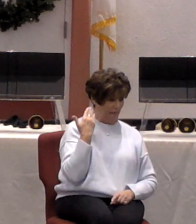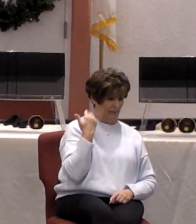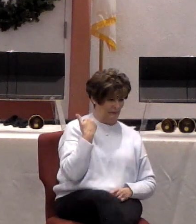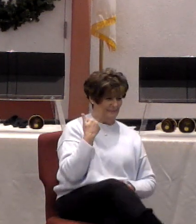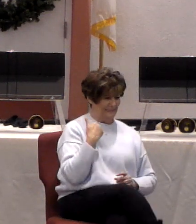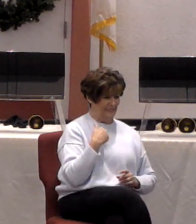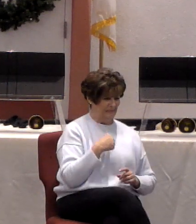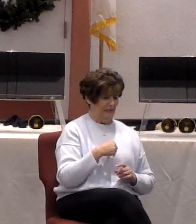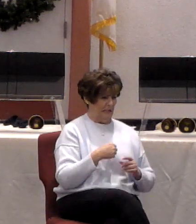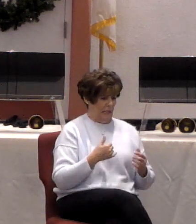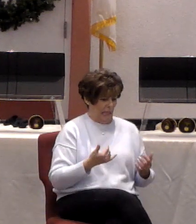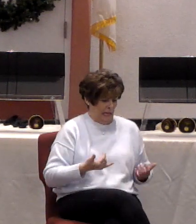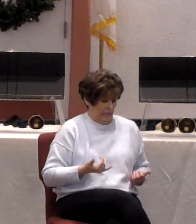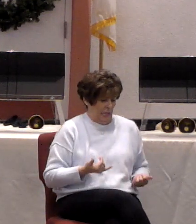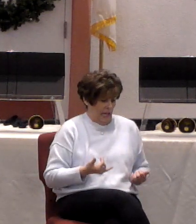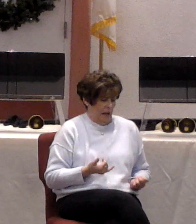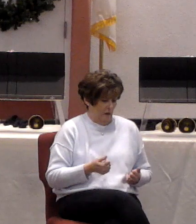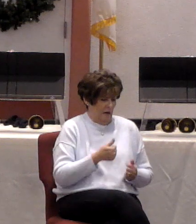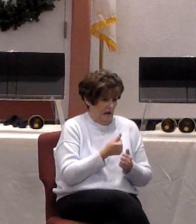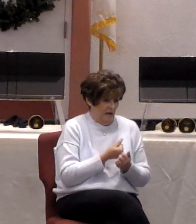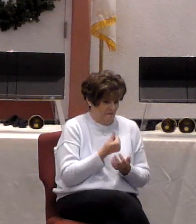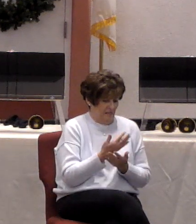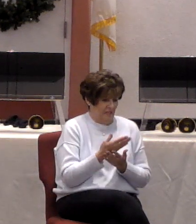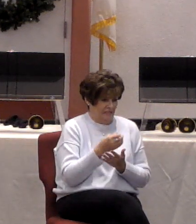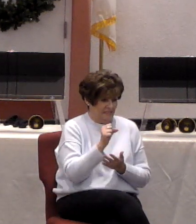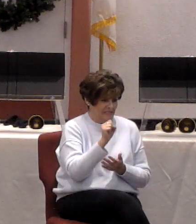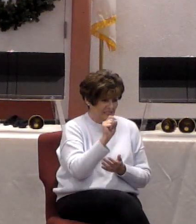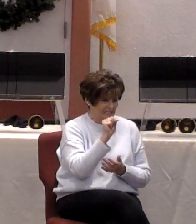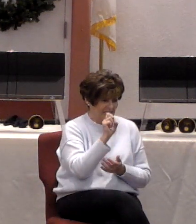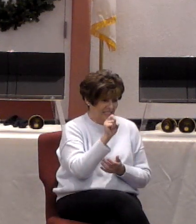And a couple there alone. Well, not alone,